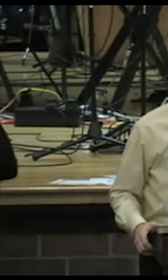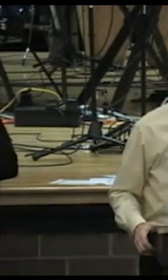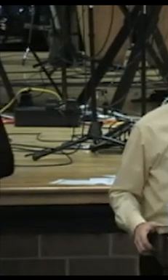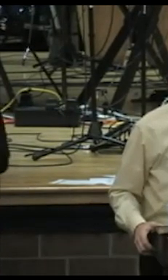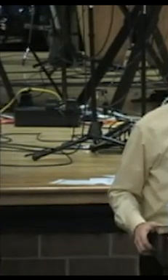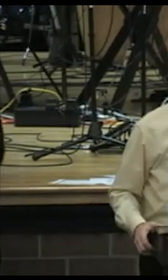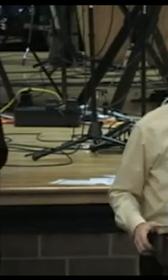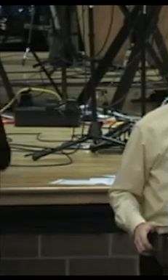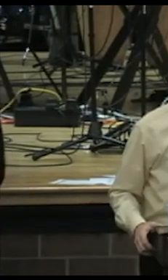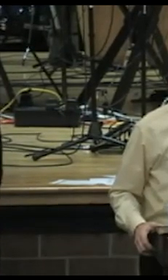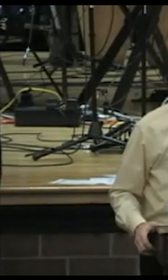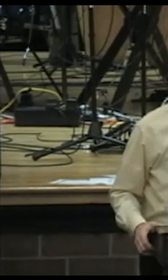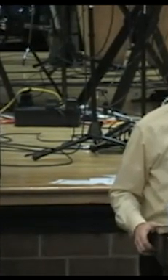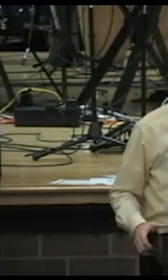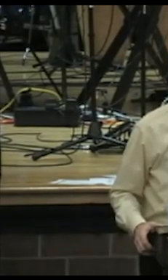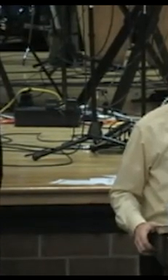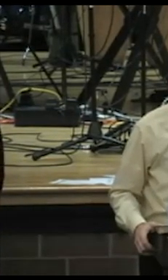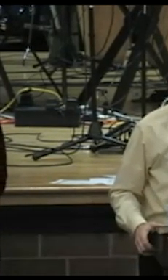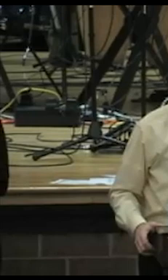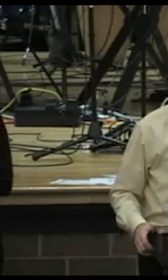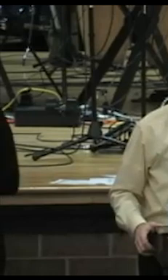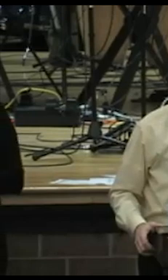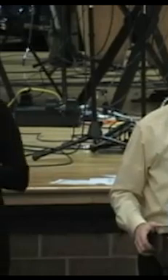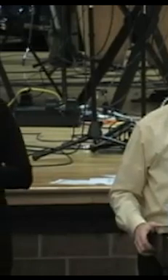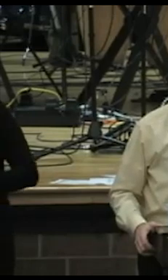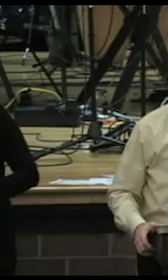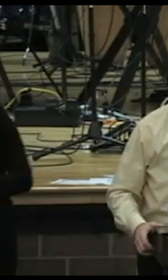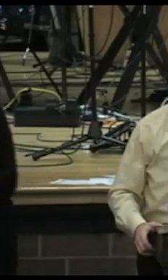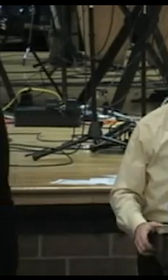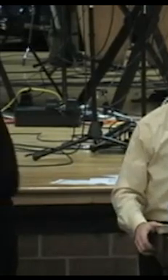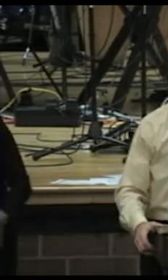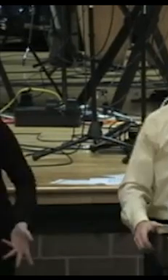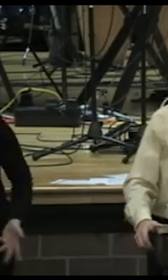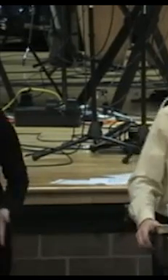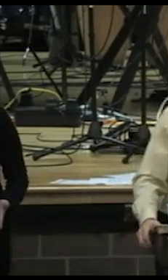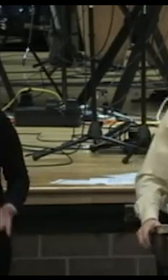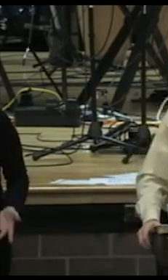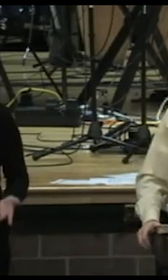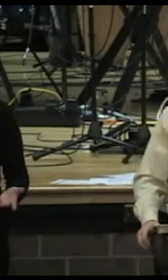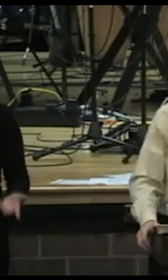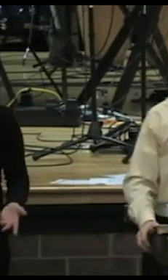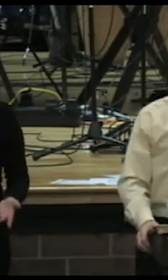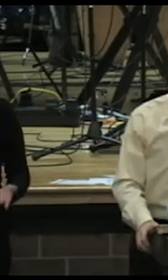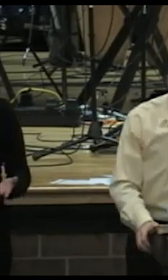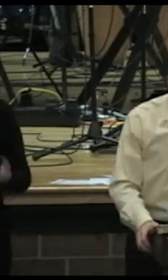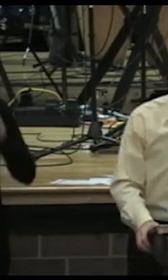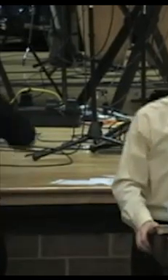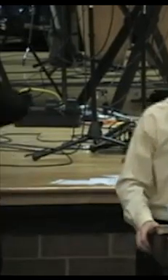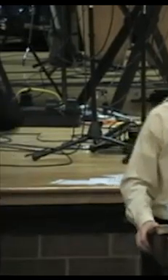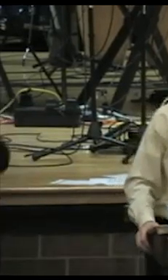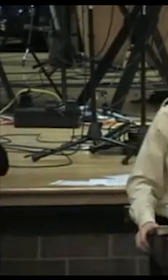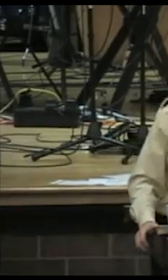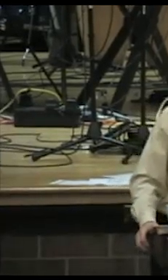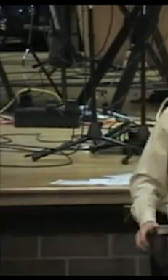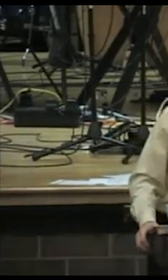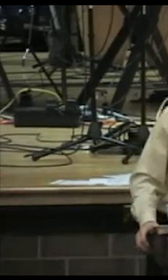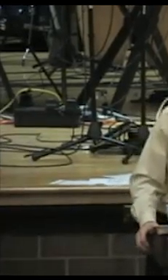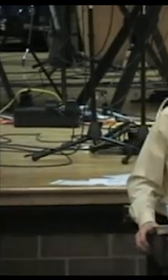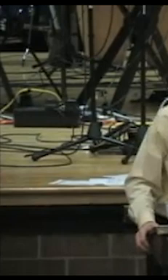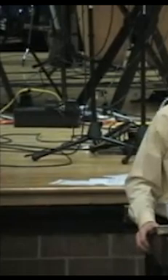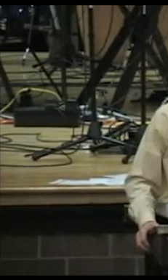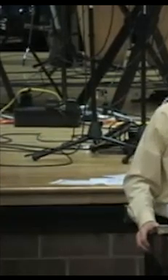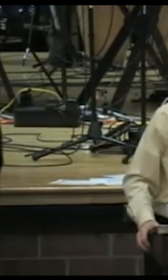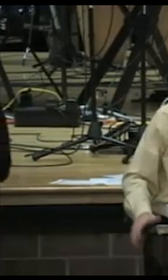When they look at Victory, I want them to see Jesus. Does anybody understand what I'm talking about? I want them to see Jesus. That's only